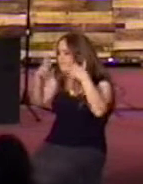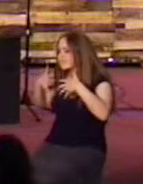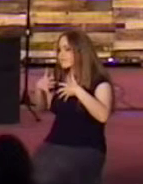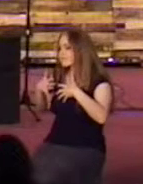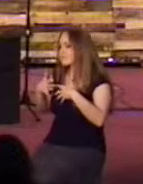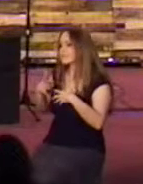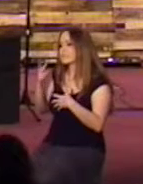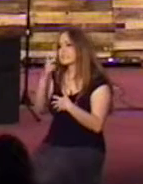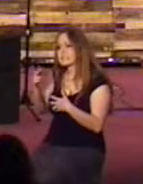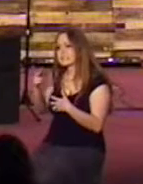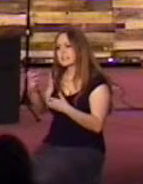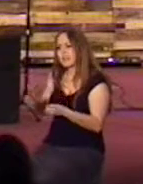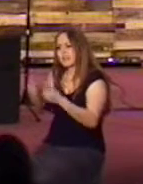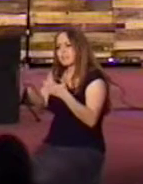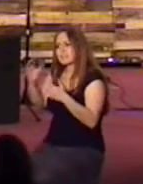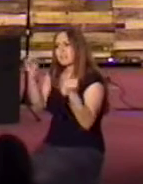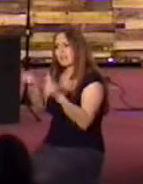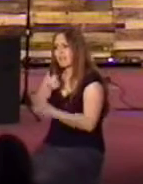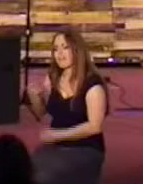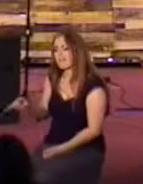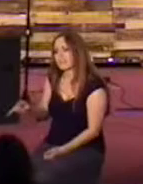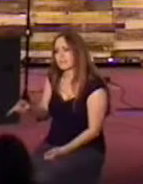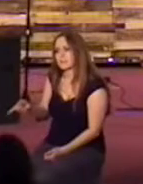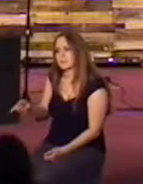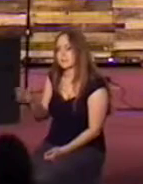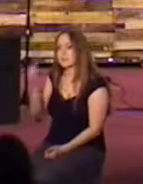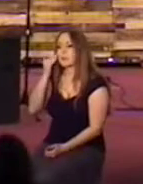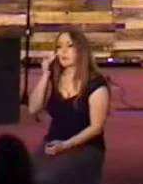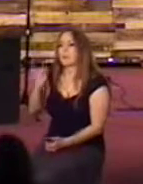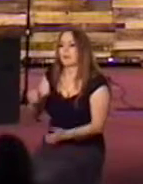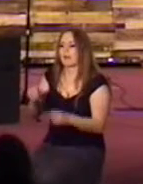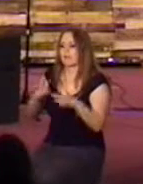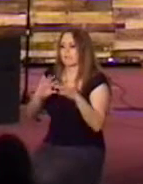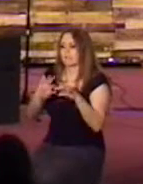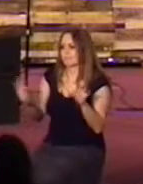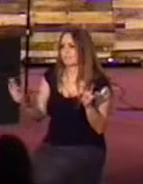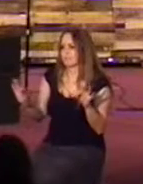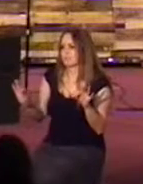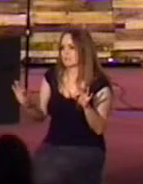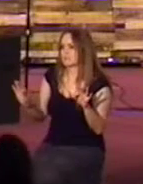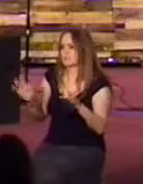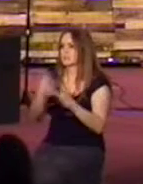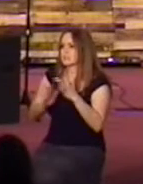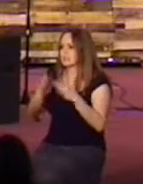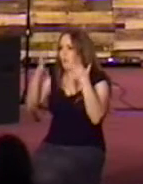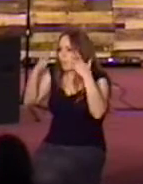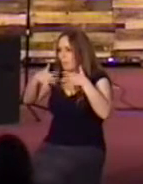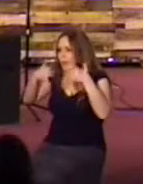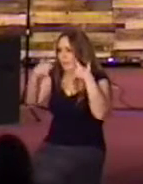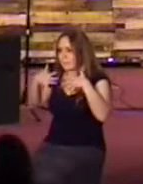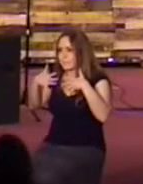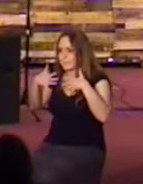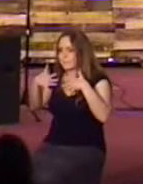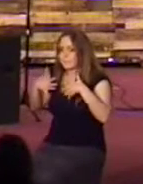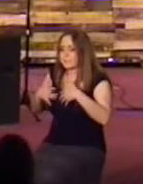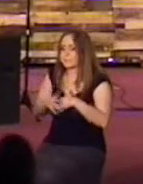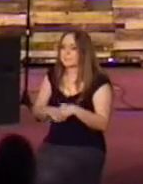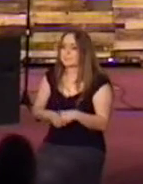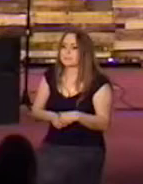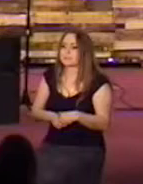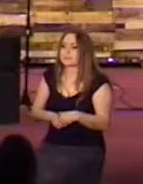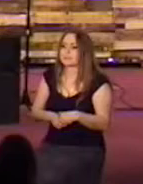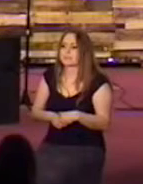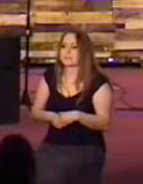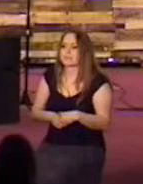him. And we know that verse. Jesus wept. Real short. We know that verse. That's the quiz, right? What's the shortest verse?